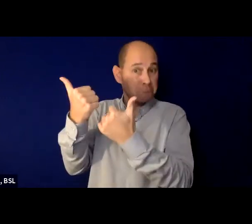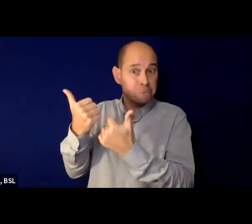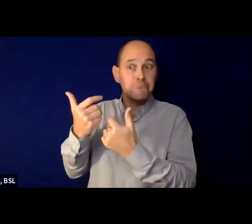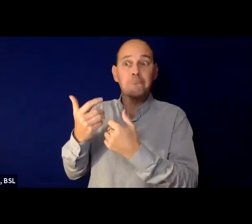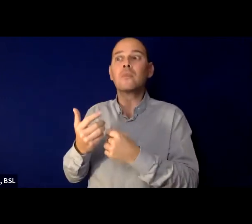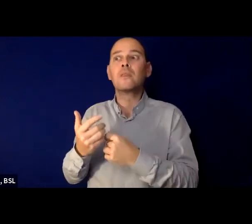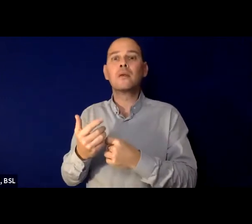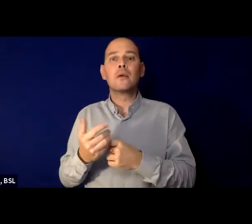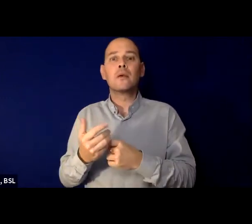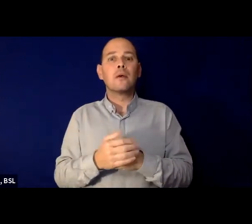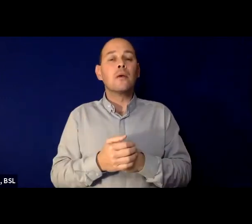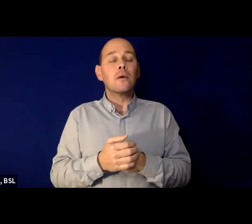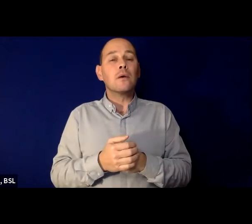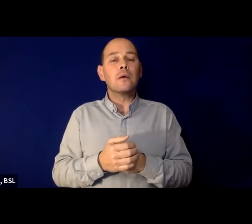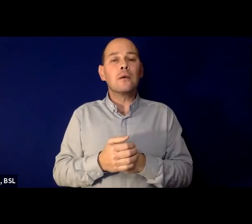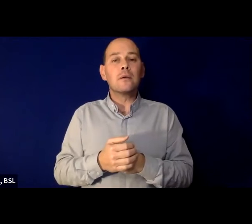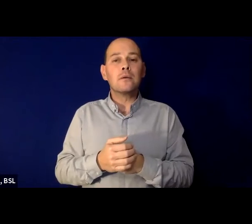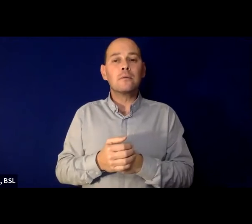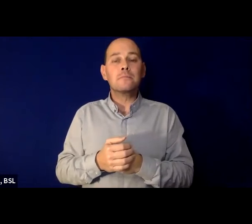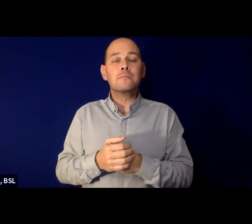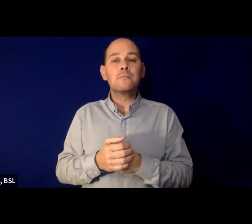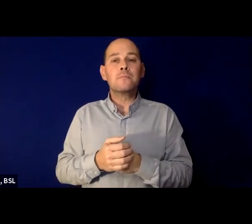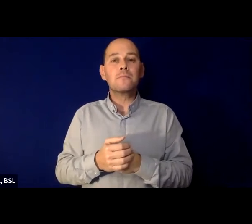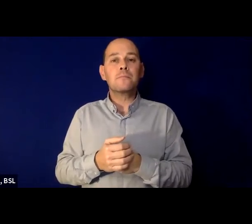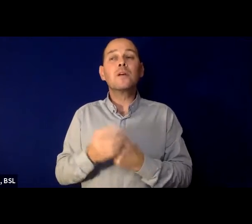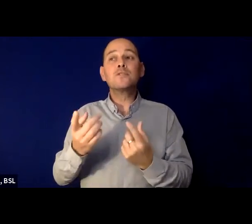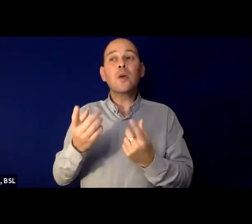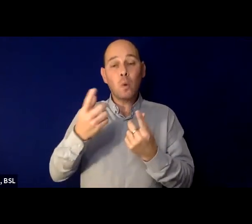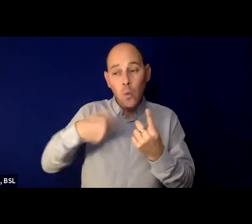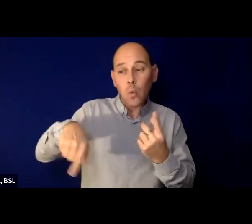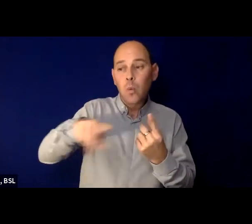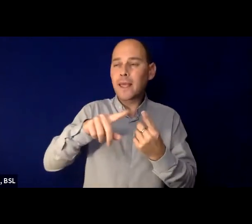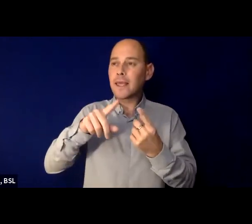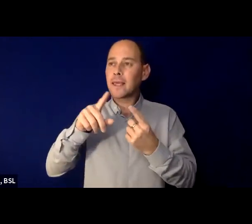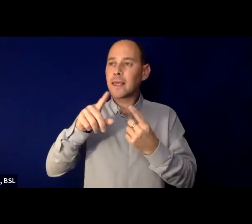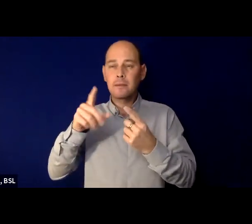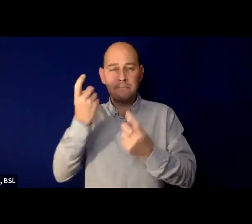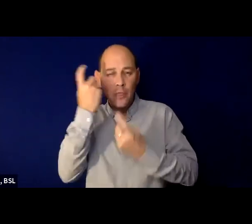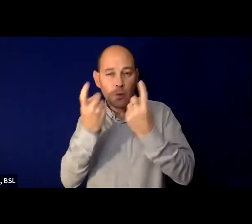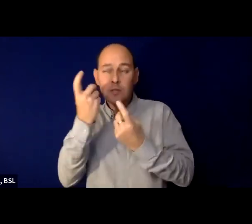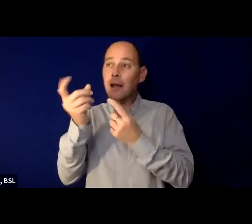supplement from stakeholders were also provided. So we accommodated that one, and